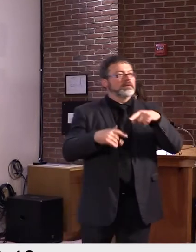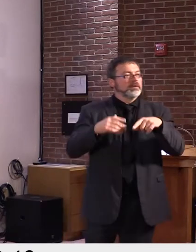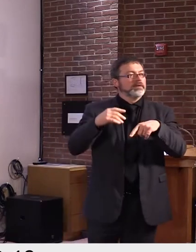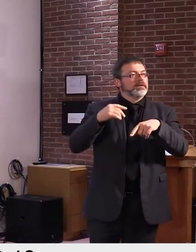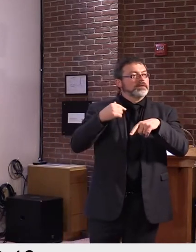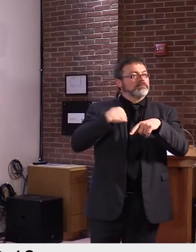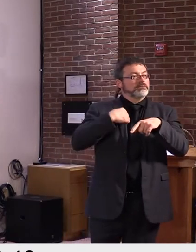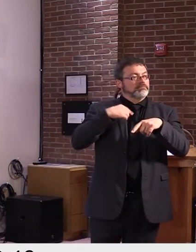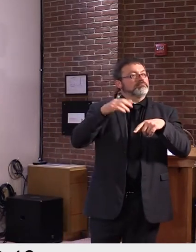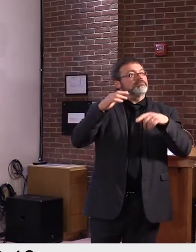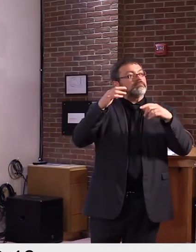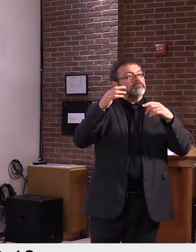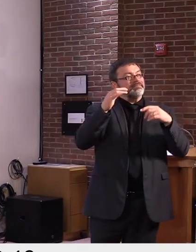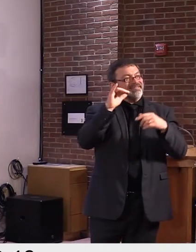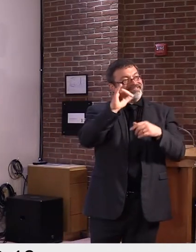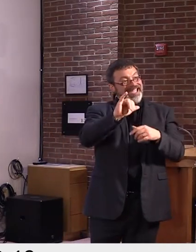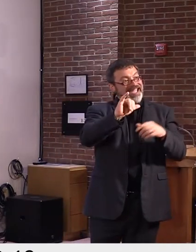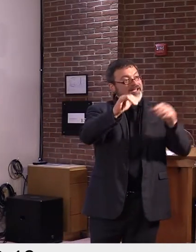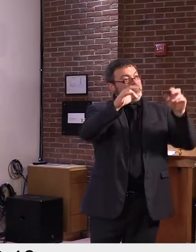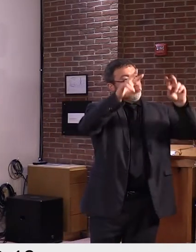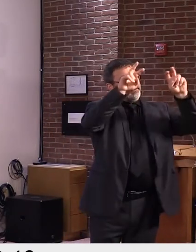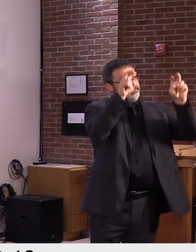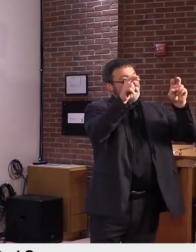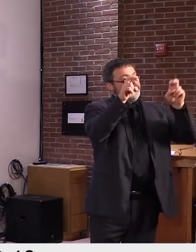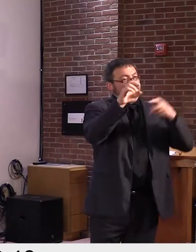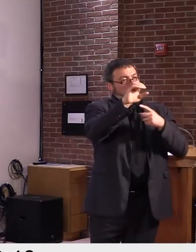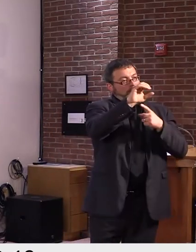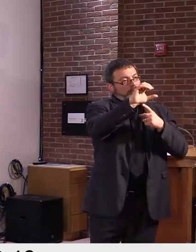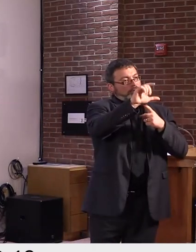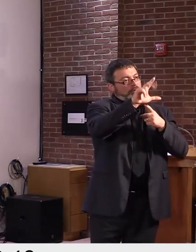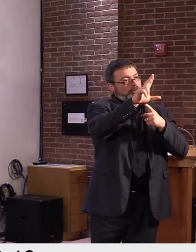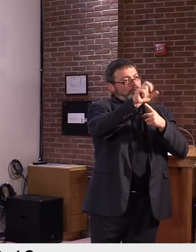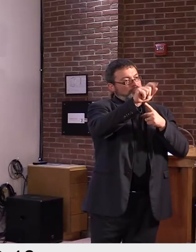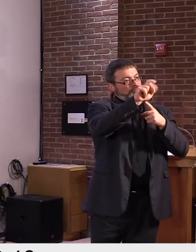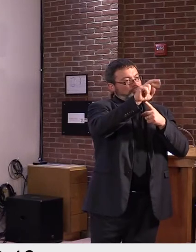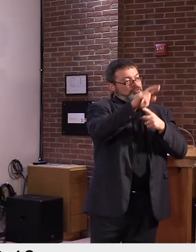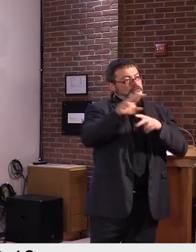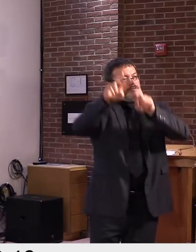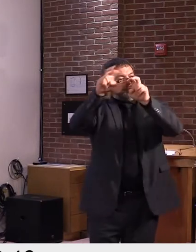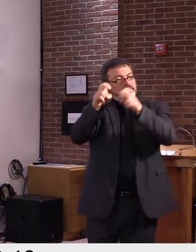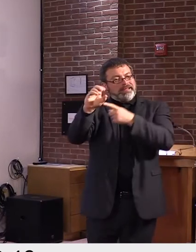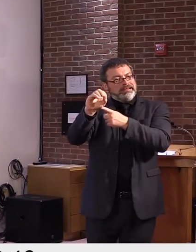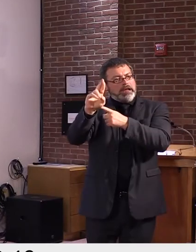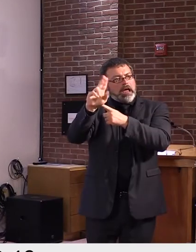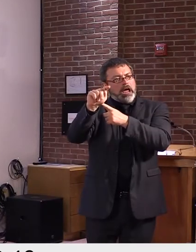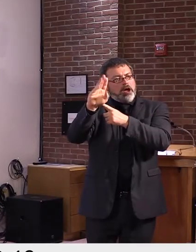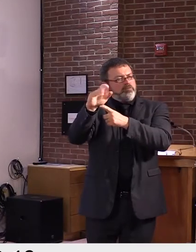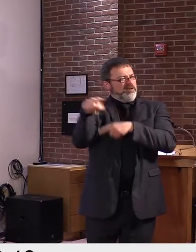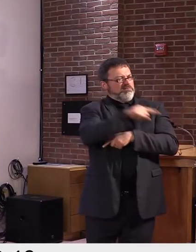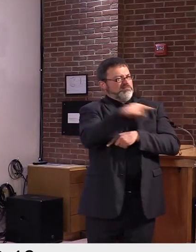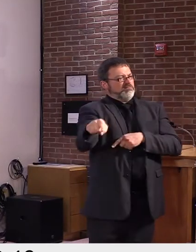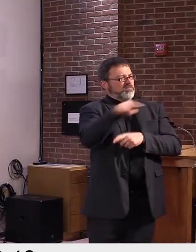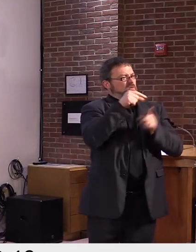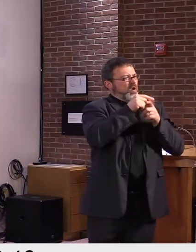generally. As in the case we just discussed about perhaps within a family, within a